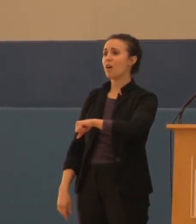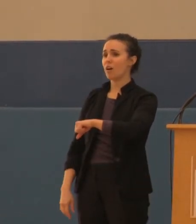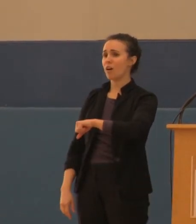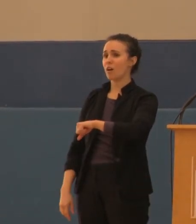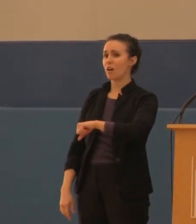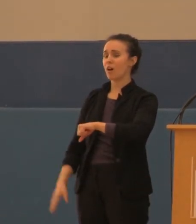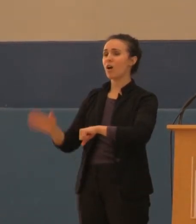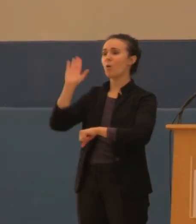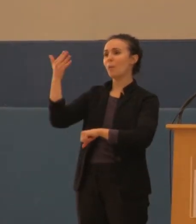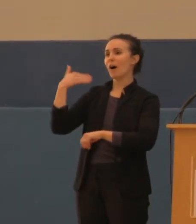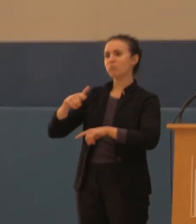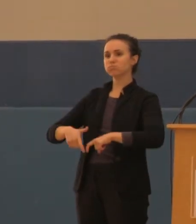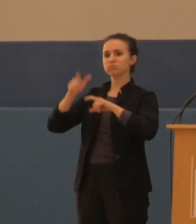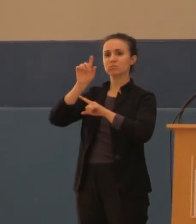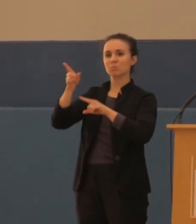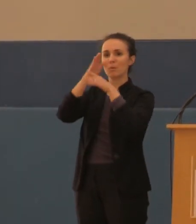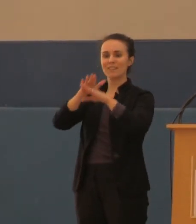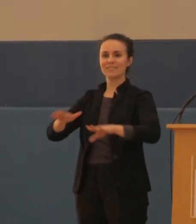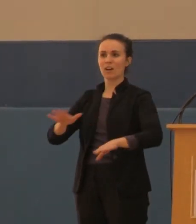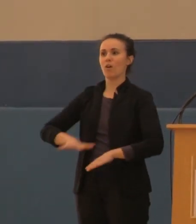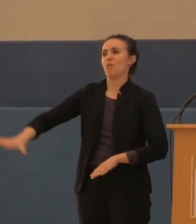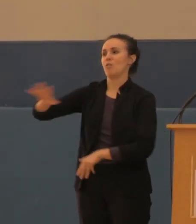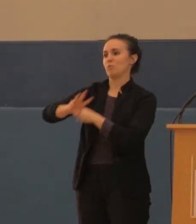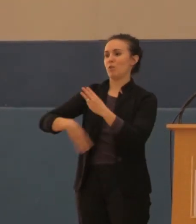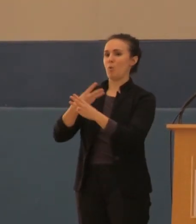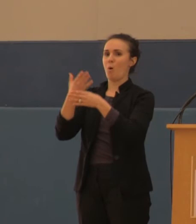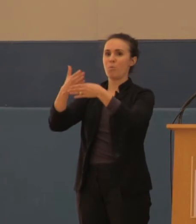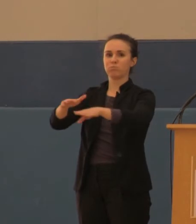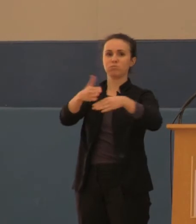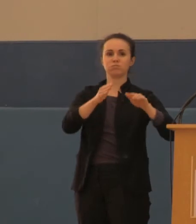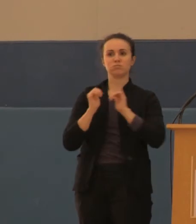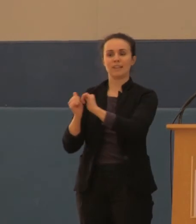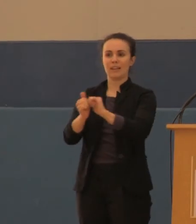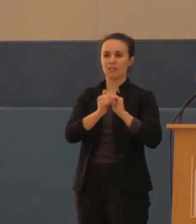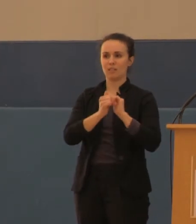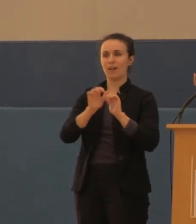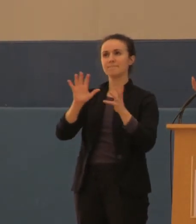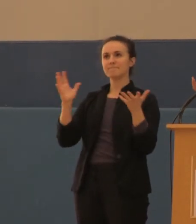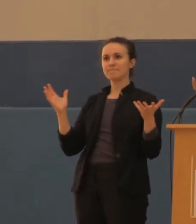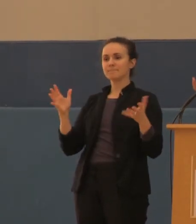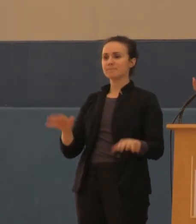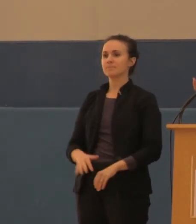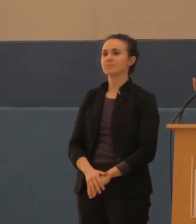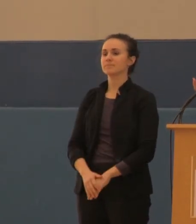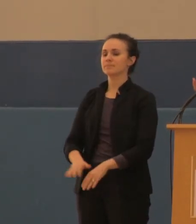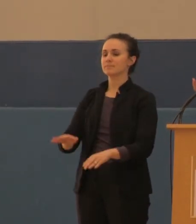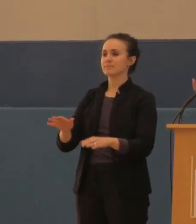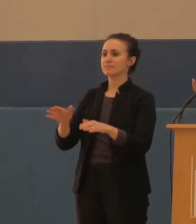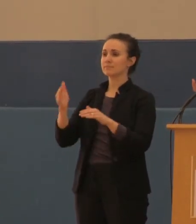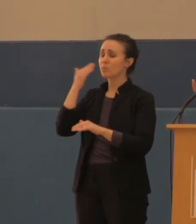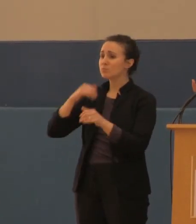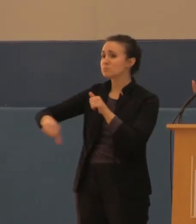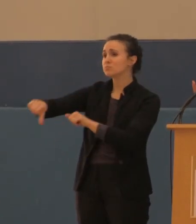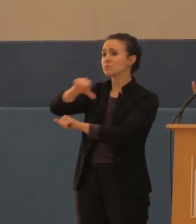is a moment of silence that people around the world are taking to just acknowledge one another as